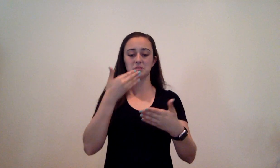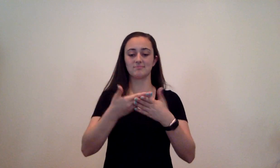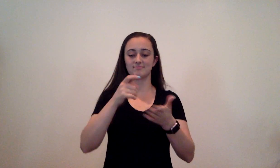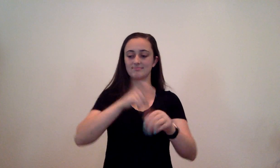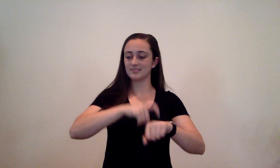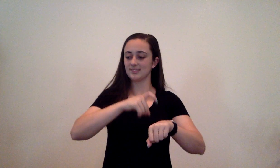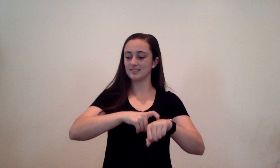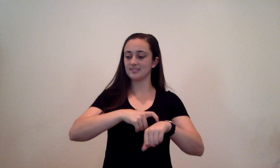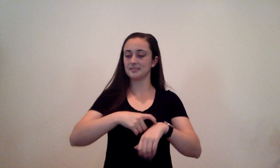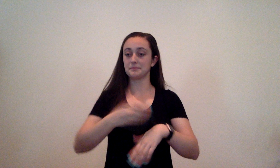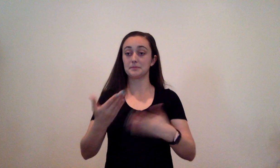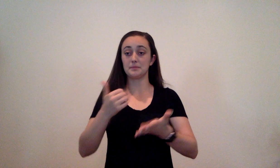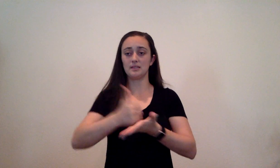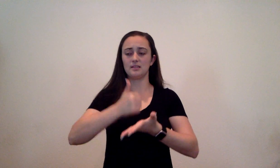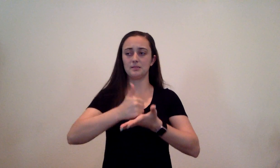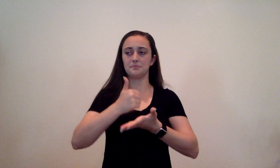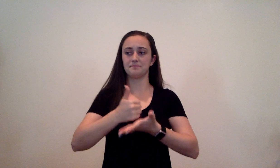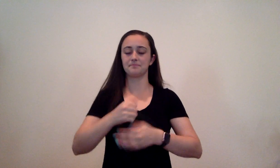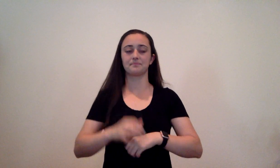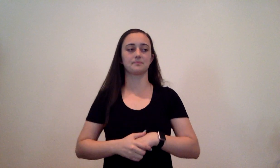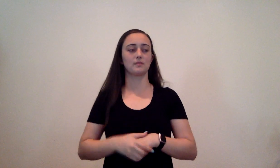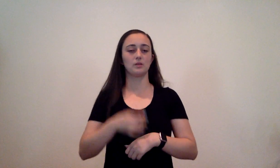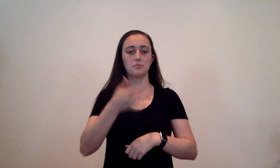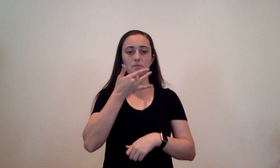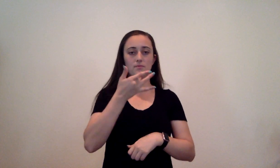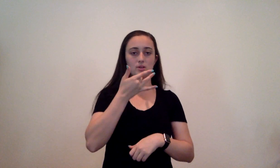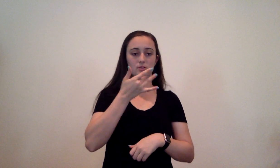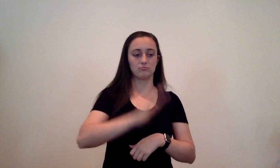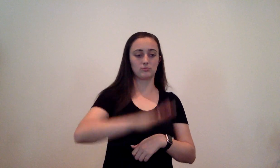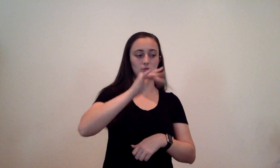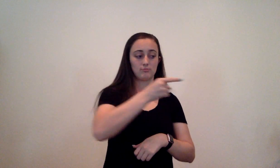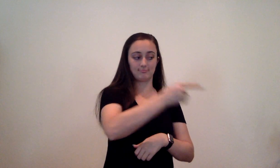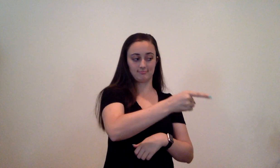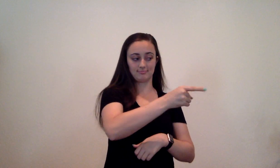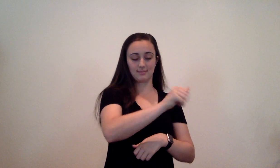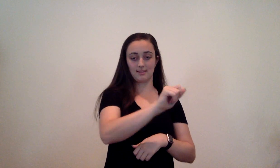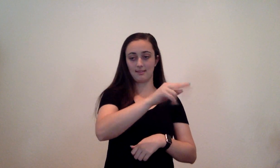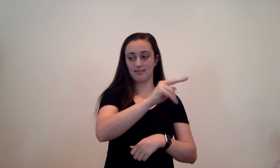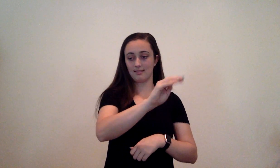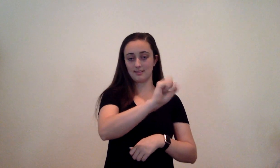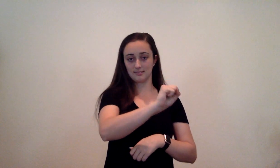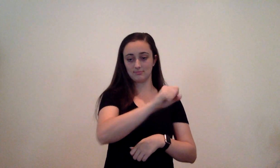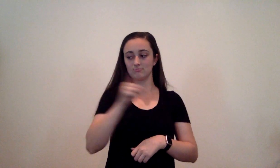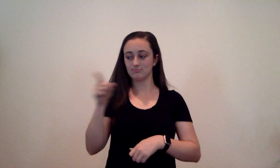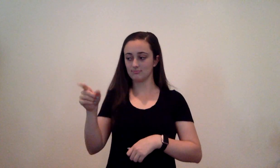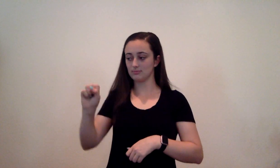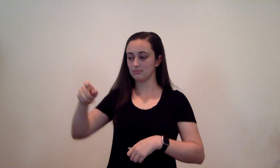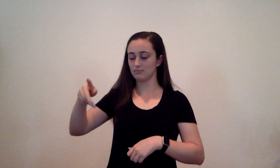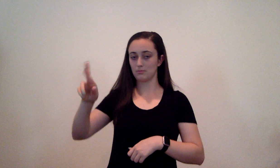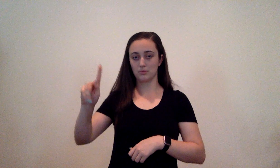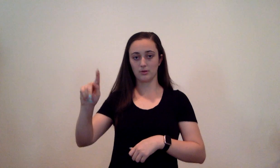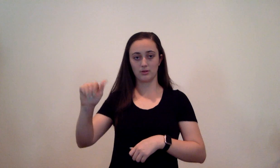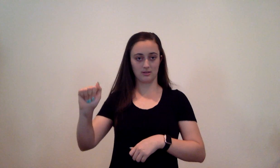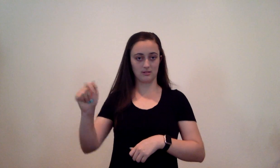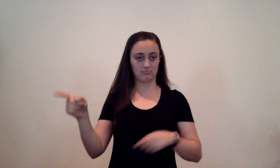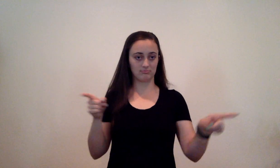Which city-state would you rather grow up in? Athens or Sparta? If you lived in the times of ancient